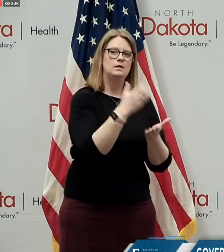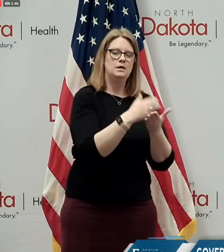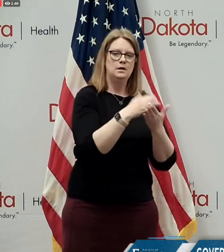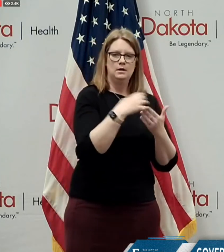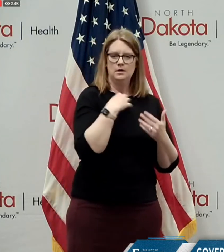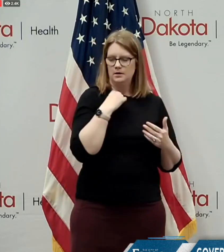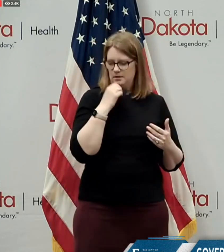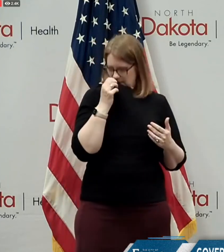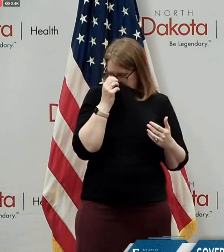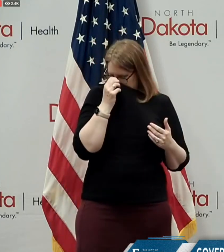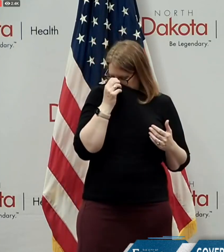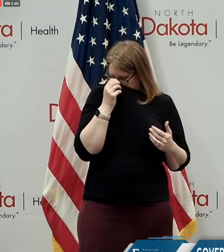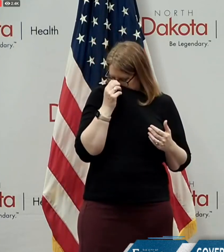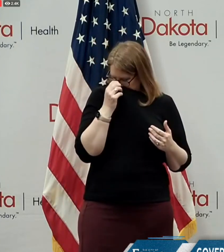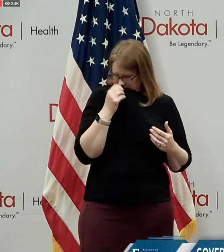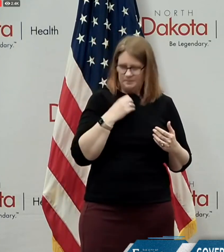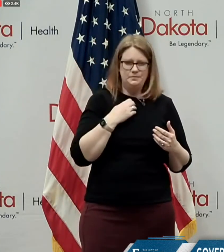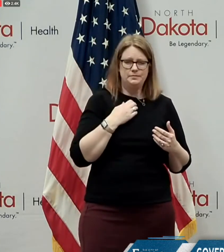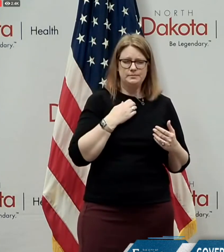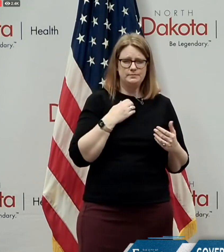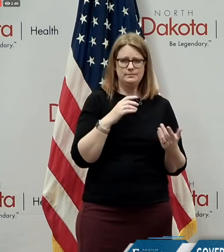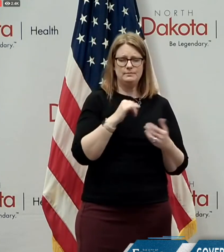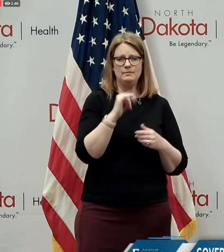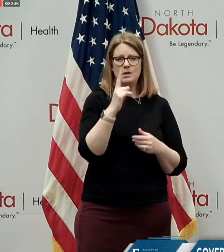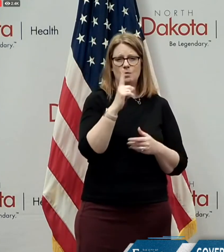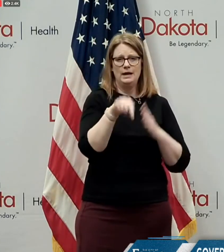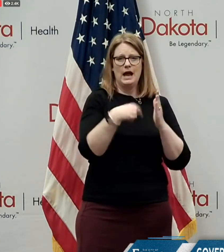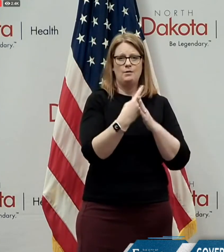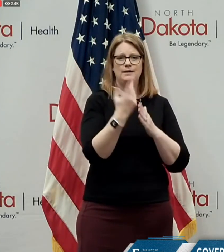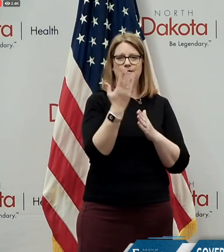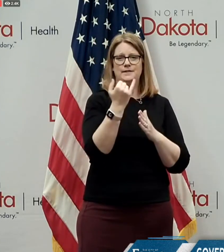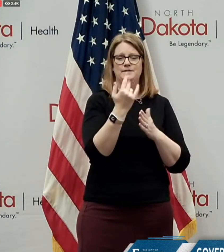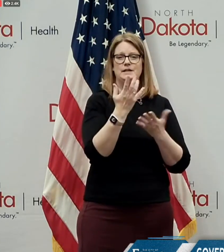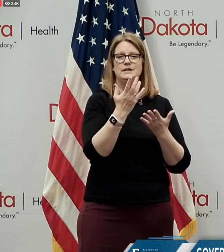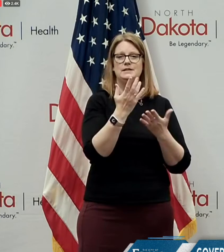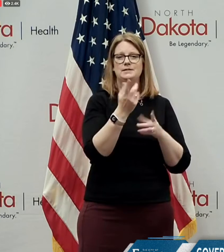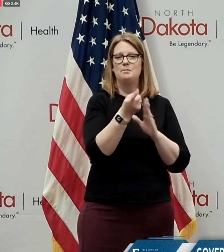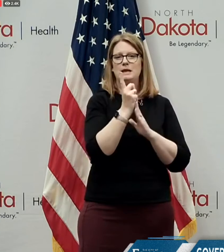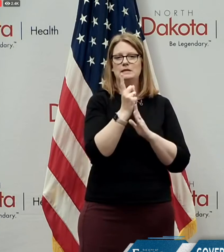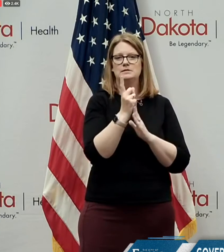a hour and 15 minutes of caffeination